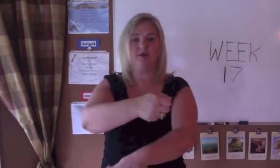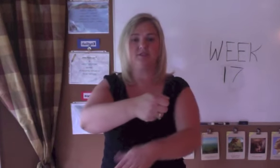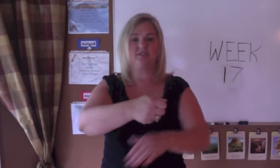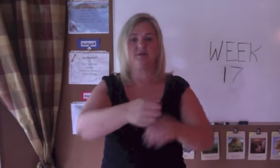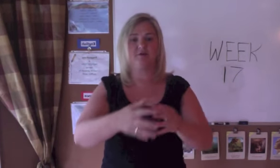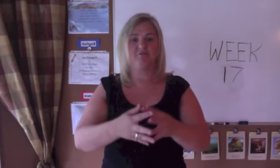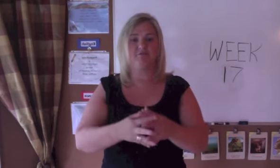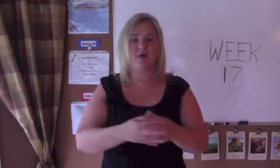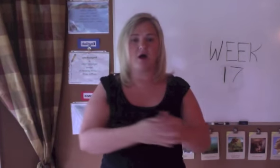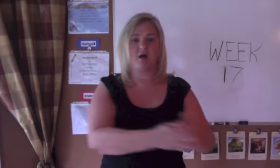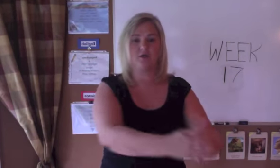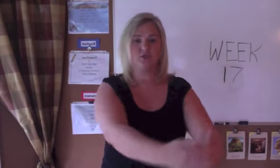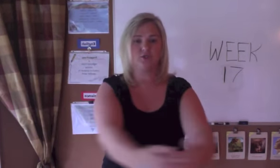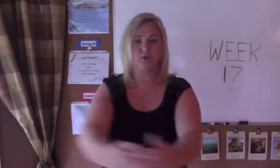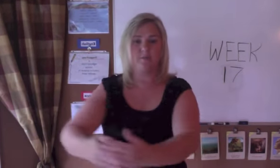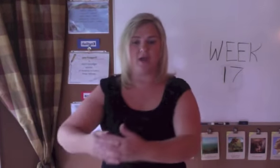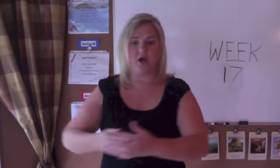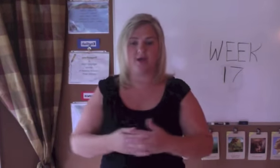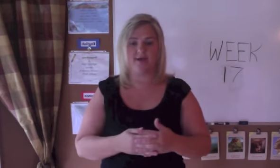Immigrants flock to America.